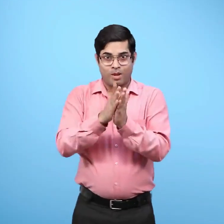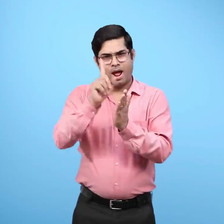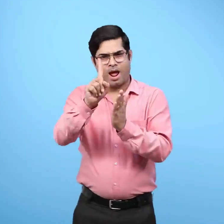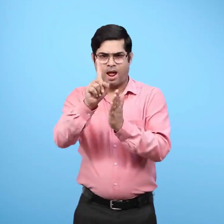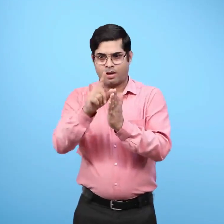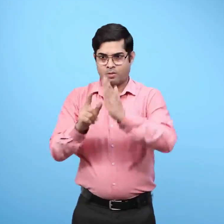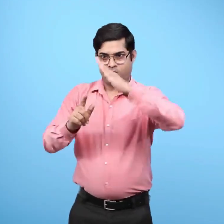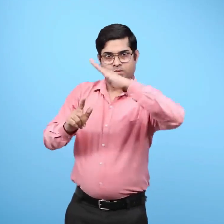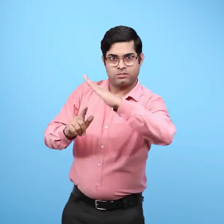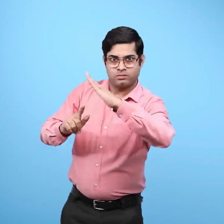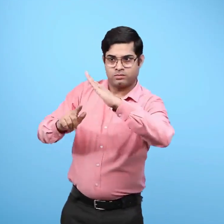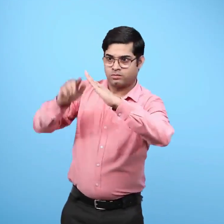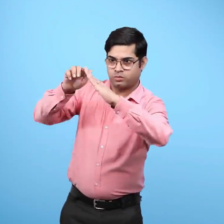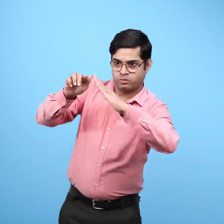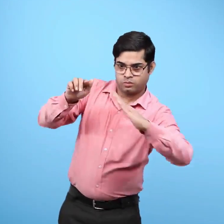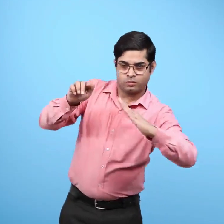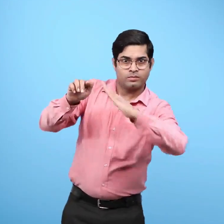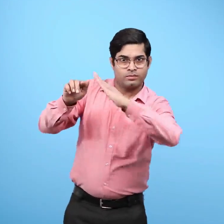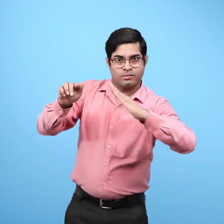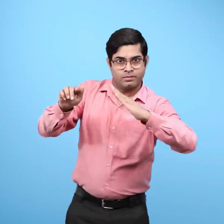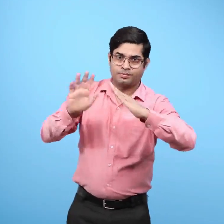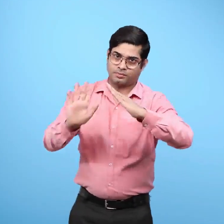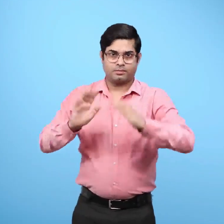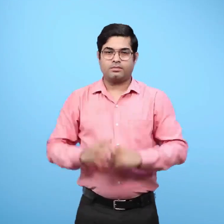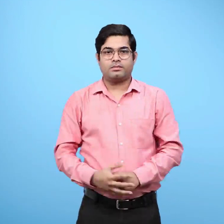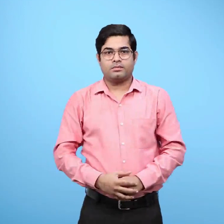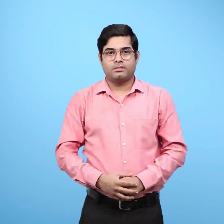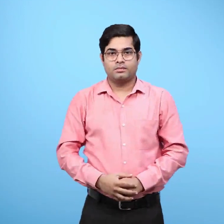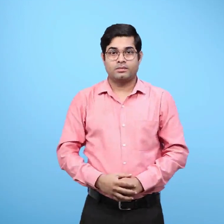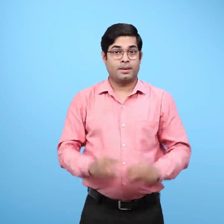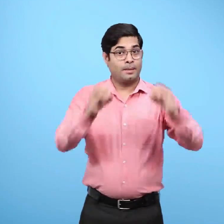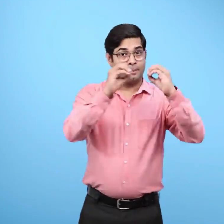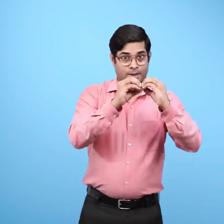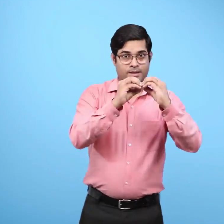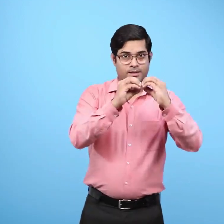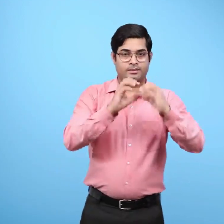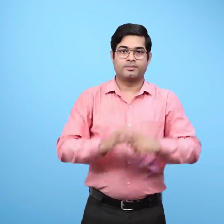Keep one book slanting to make a slide. B.